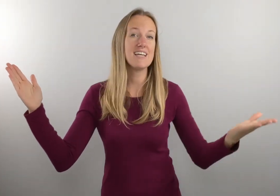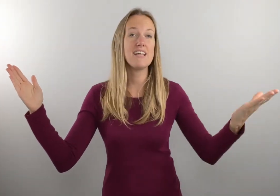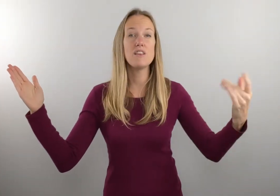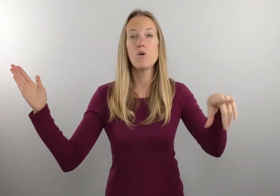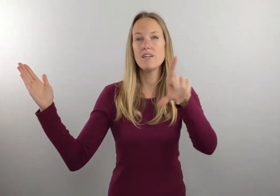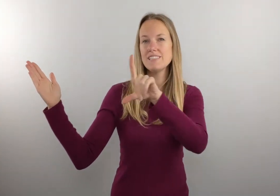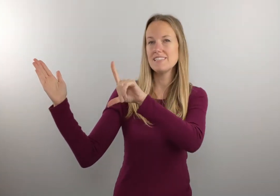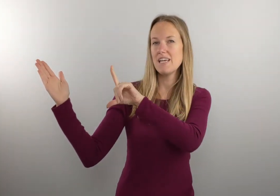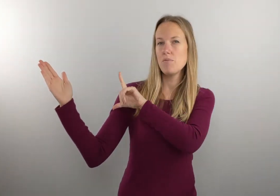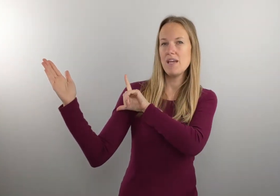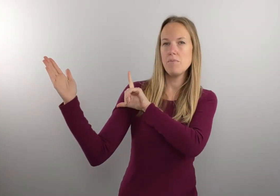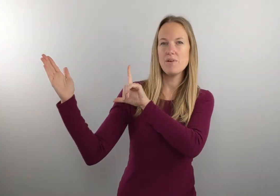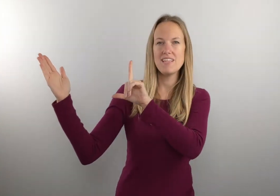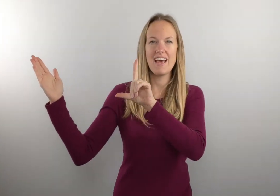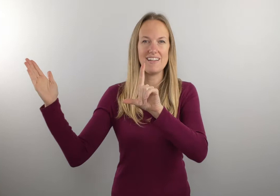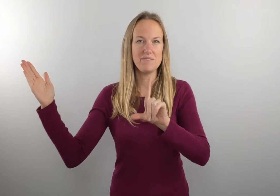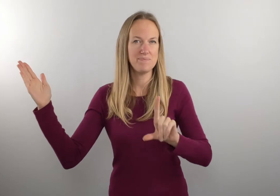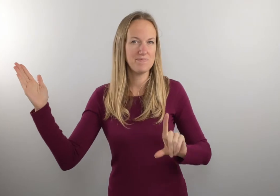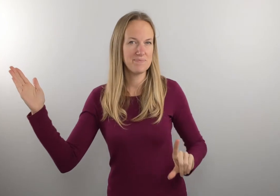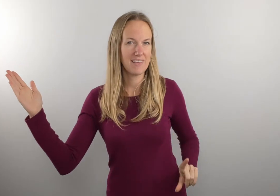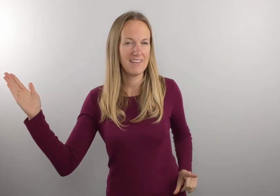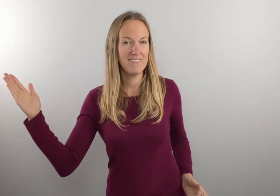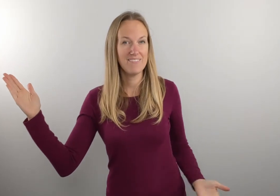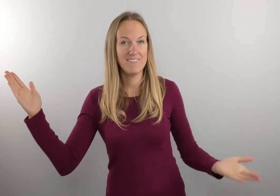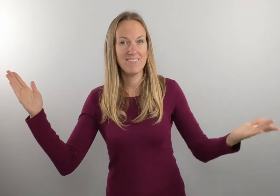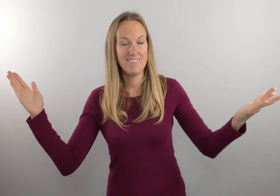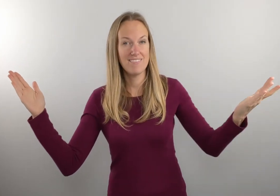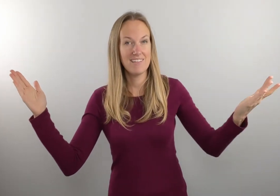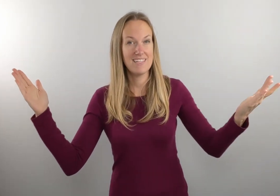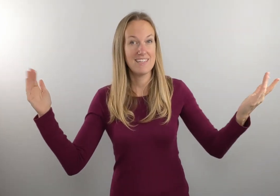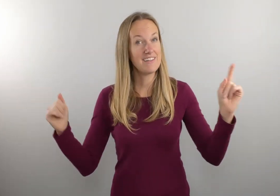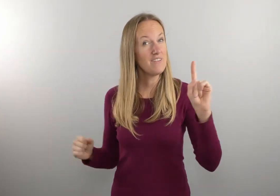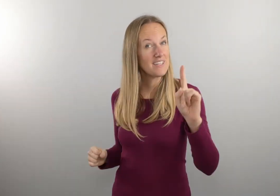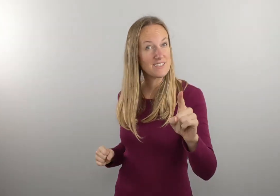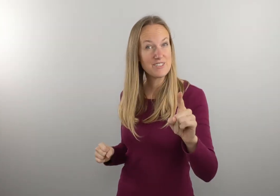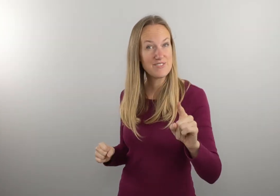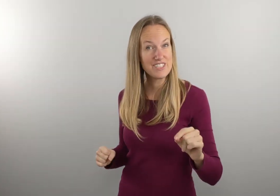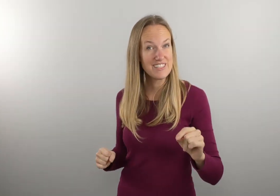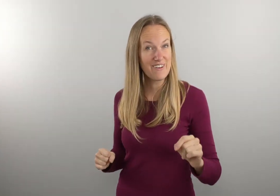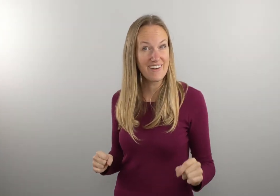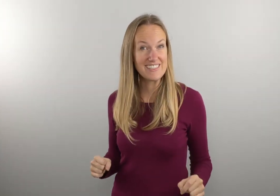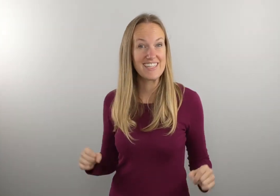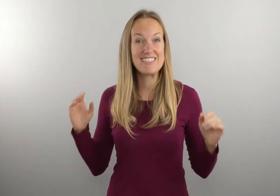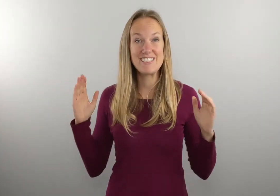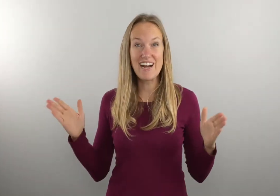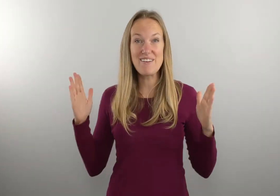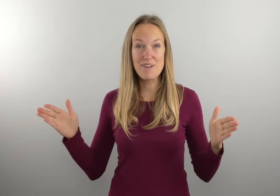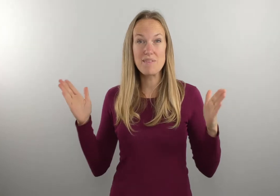then Lord is the same way, but with an L. Okay? There you go. That's the first verse in the chorus. Let's try it from the